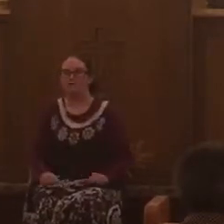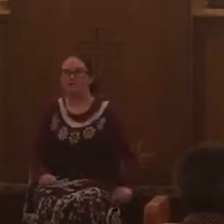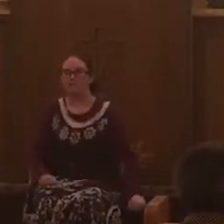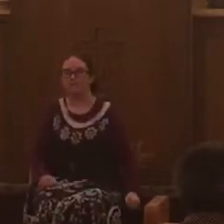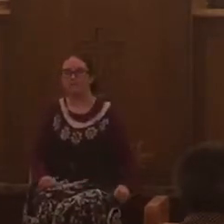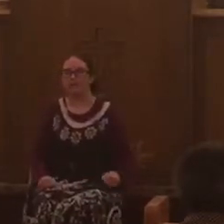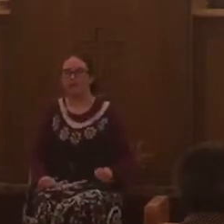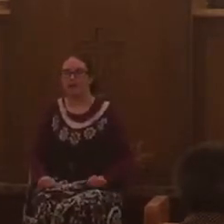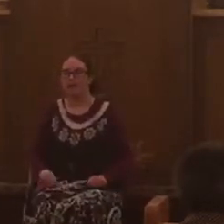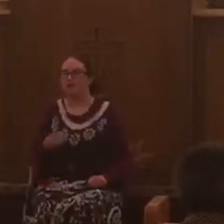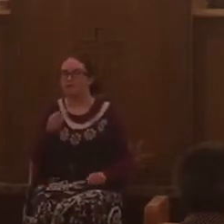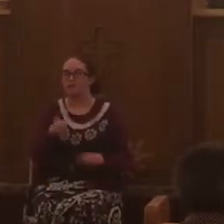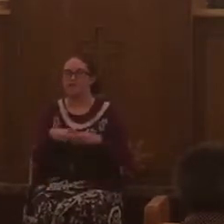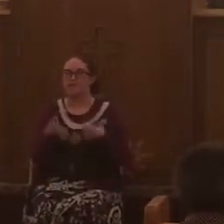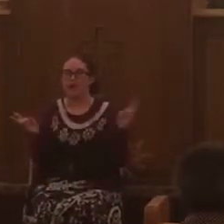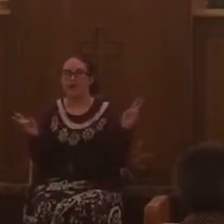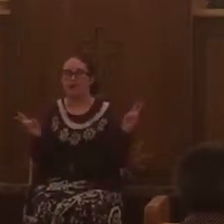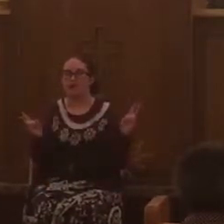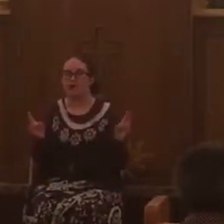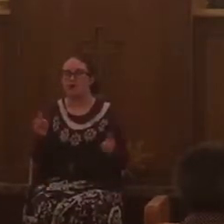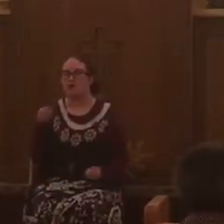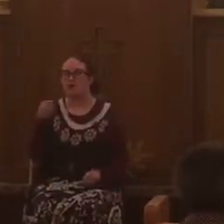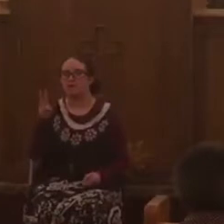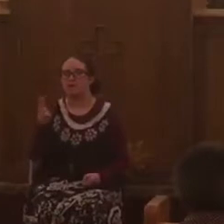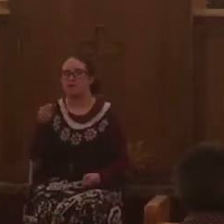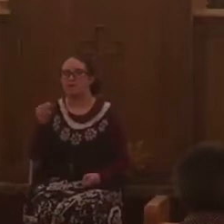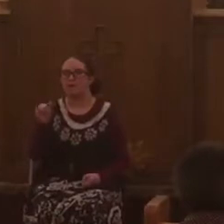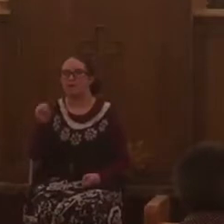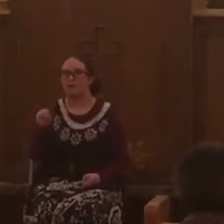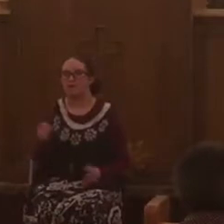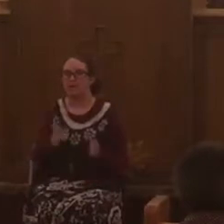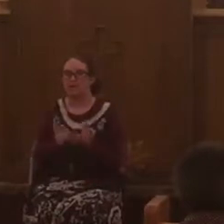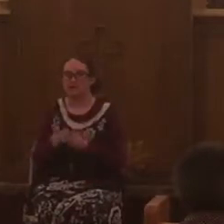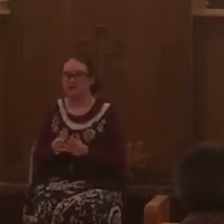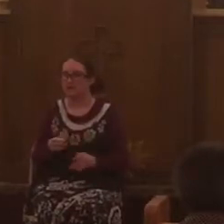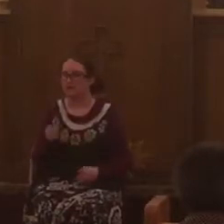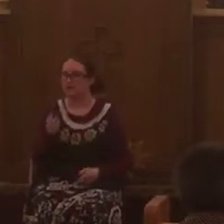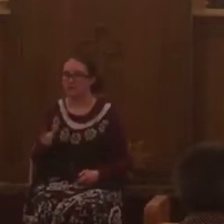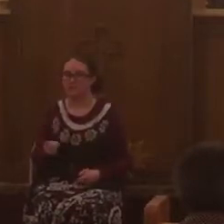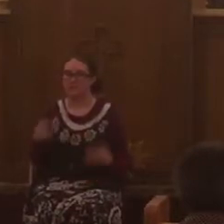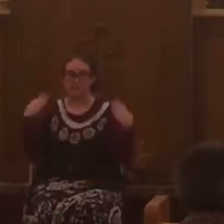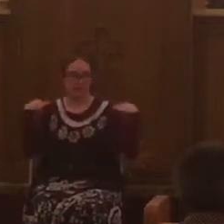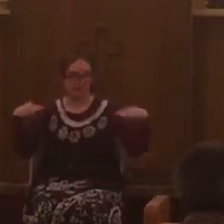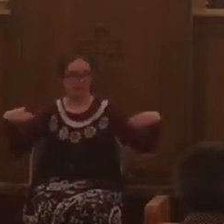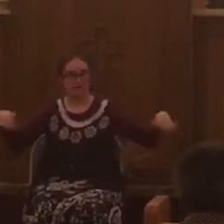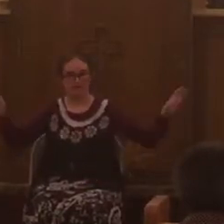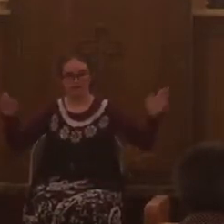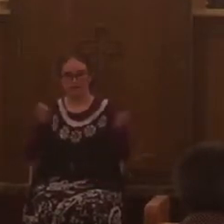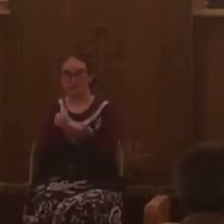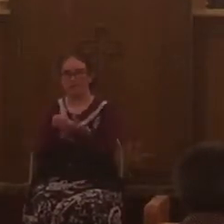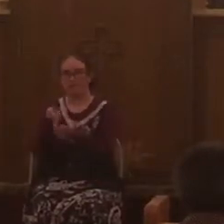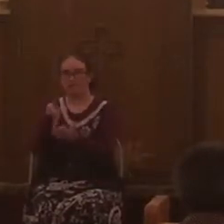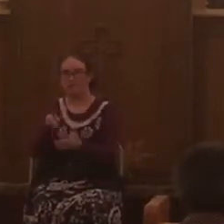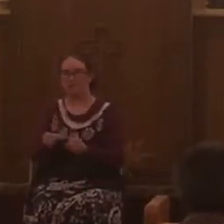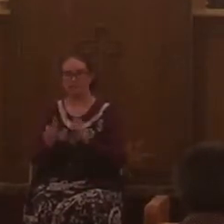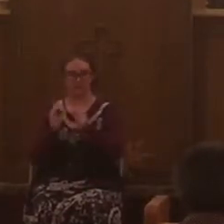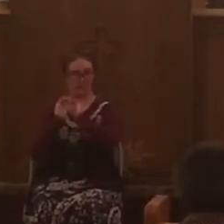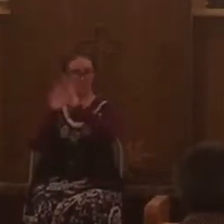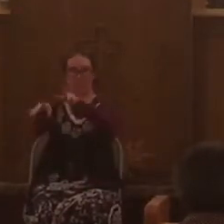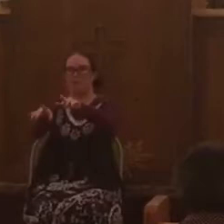unto you power. Now this is Jesus talking. He said, I watched that Yahoo fall.